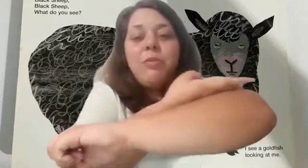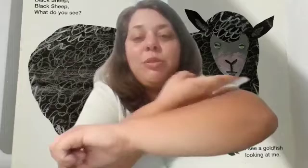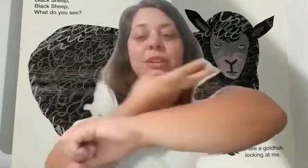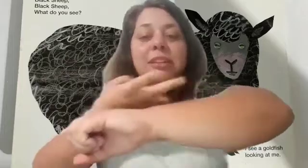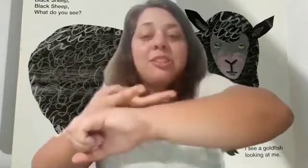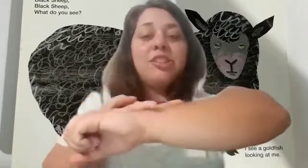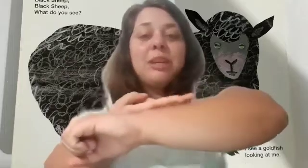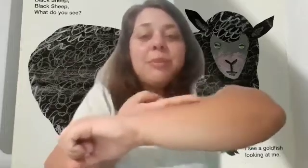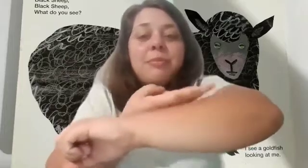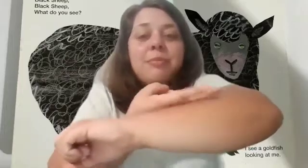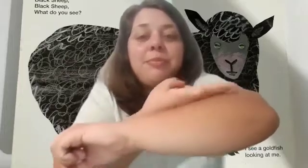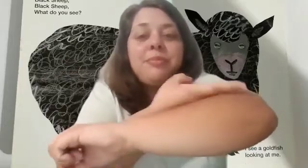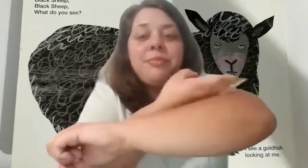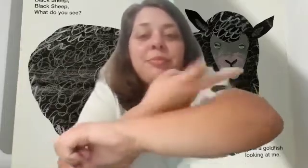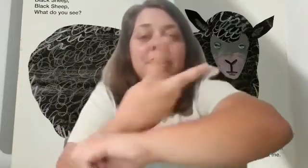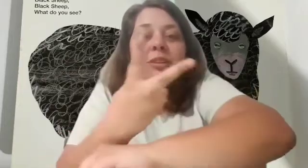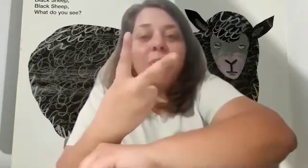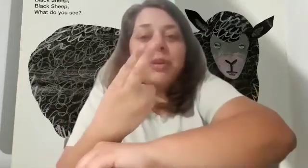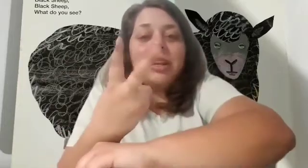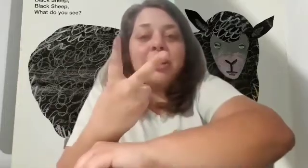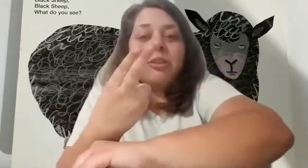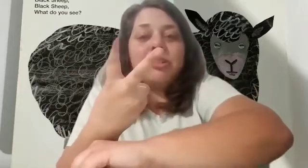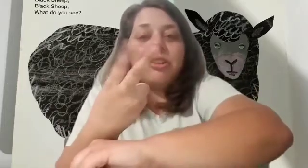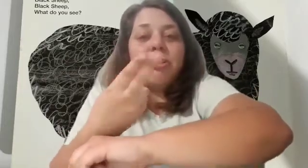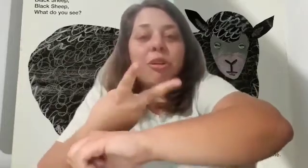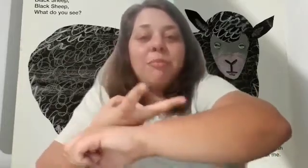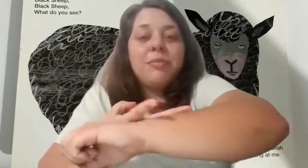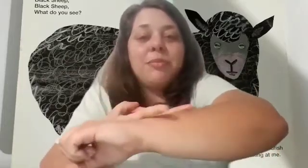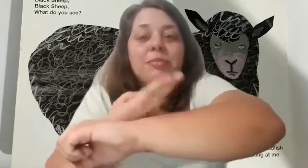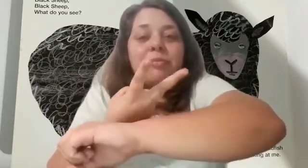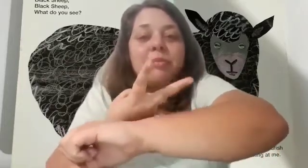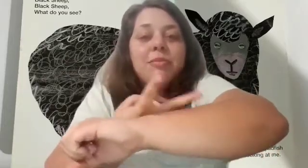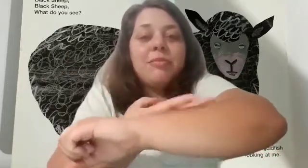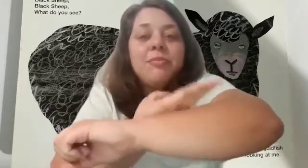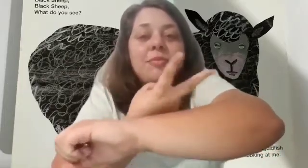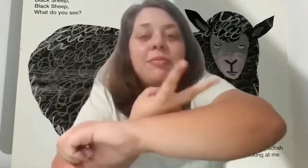Cutting my wool, and that's a sheep. Open and close on your arm.